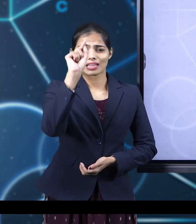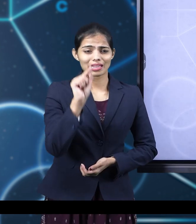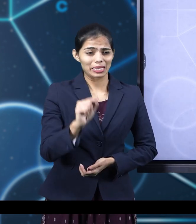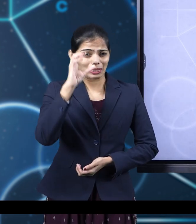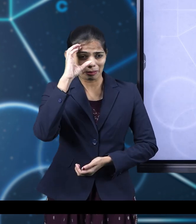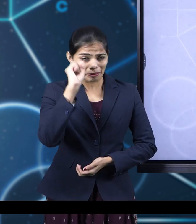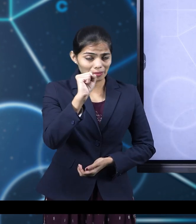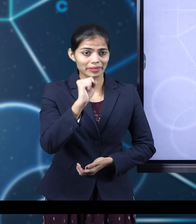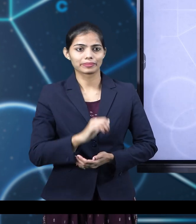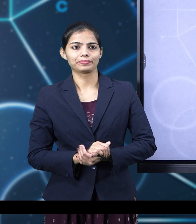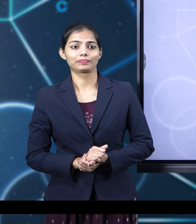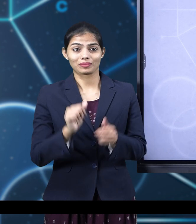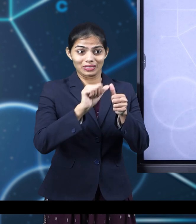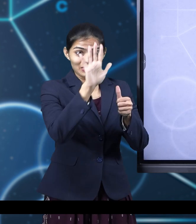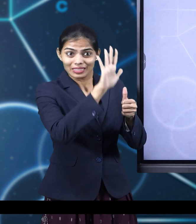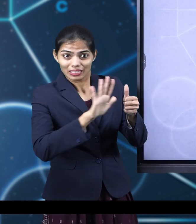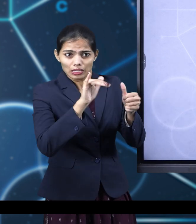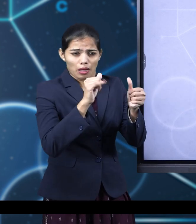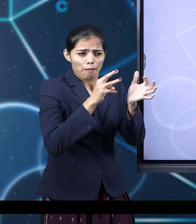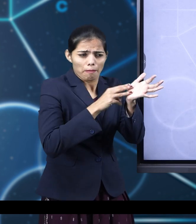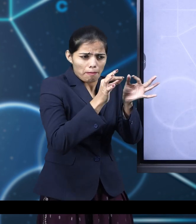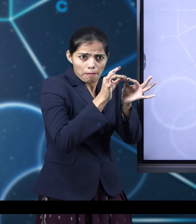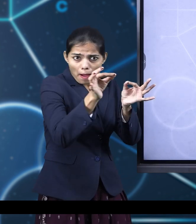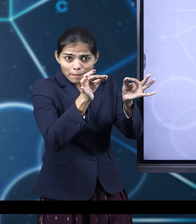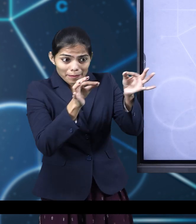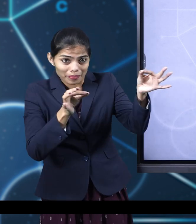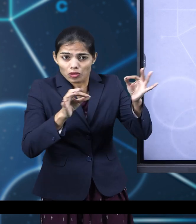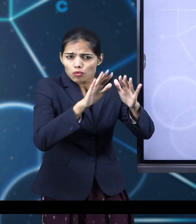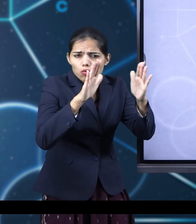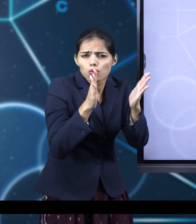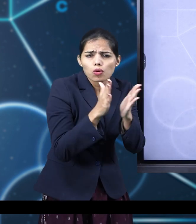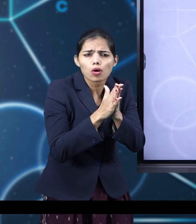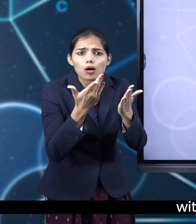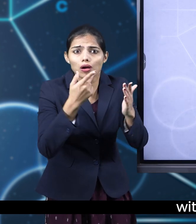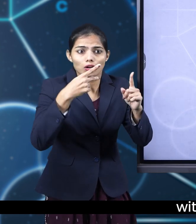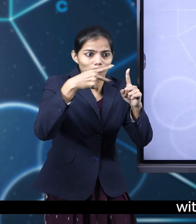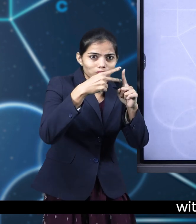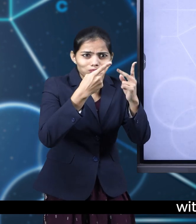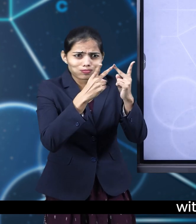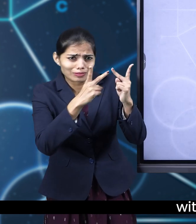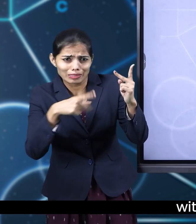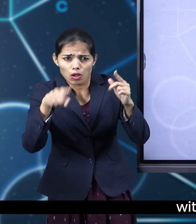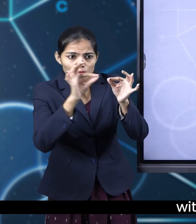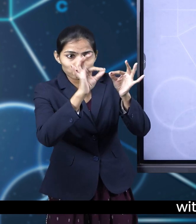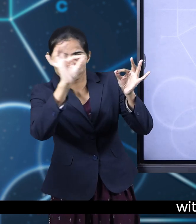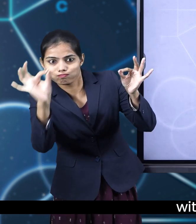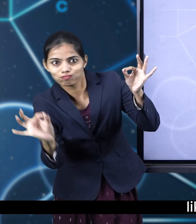Points to remember. Area measures the total space enclosed within the boundary of shapes